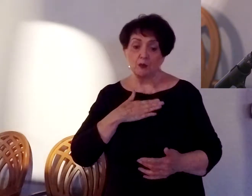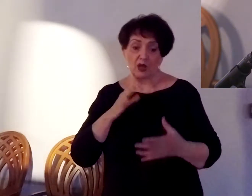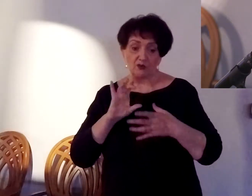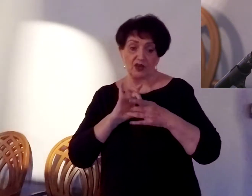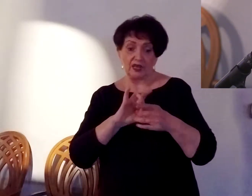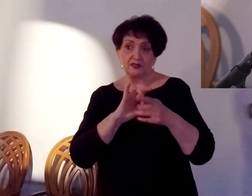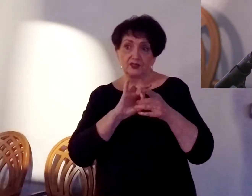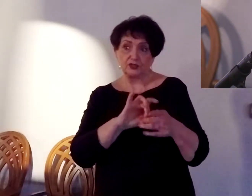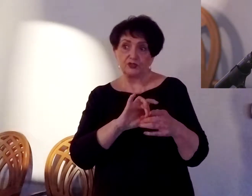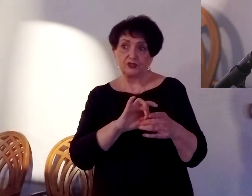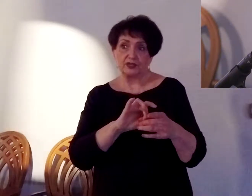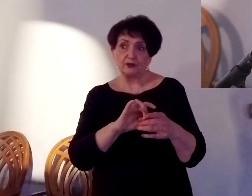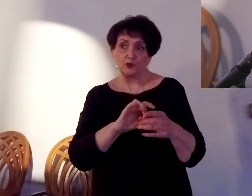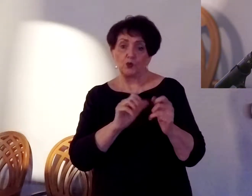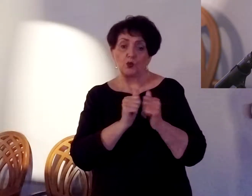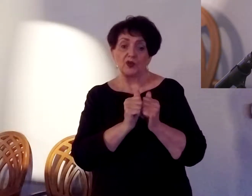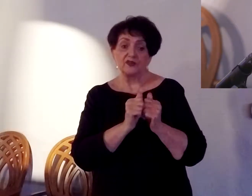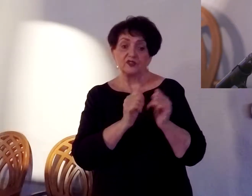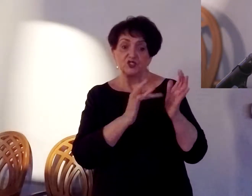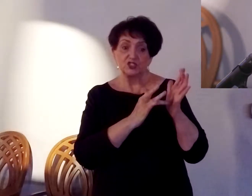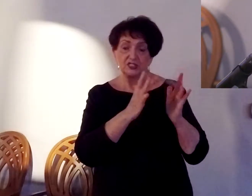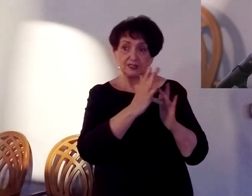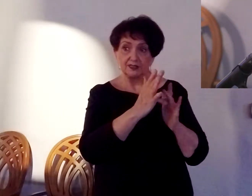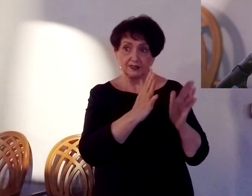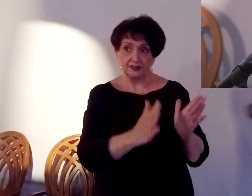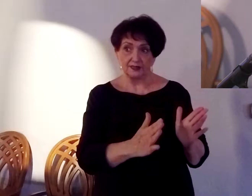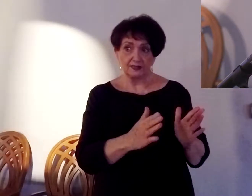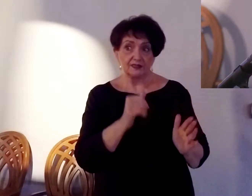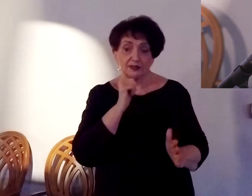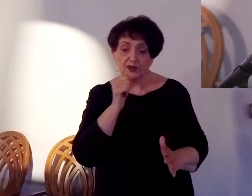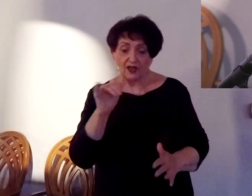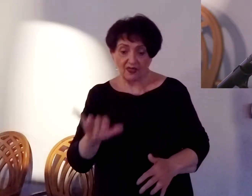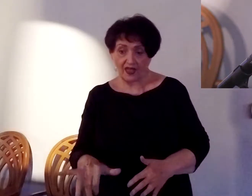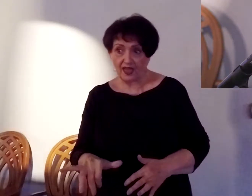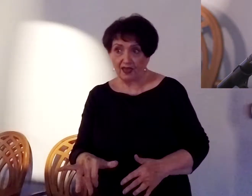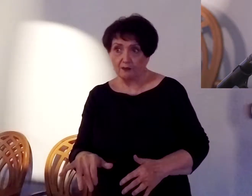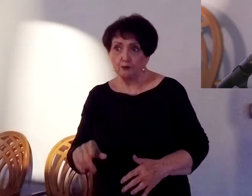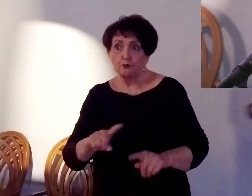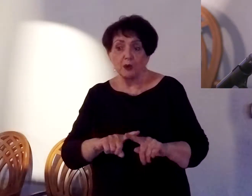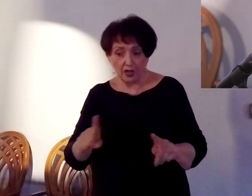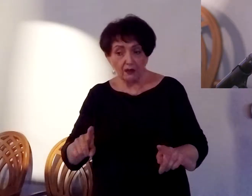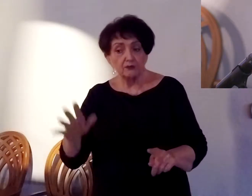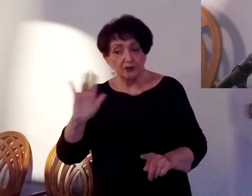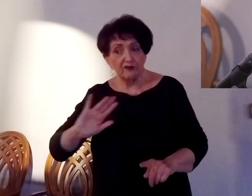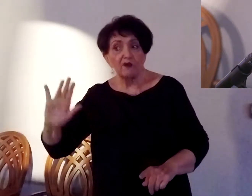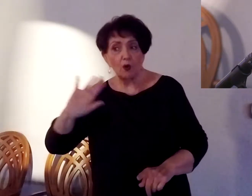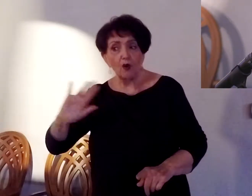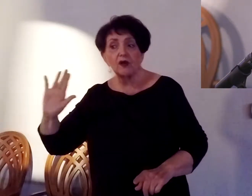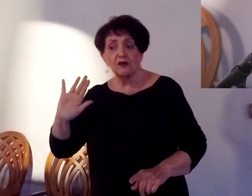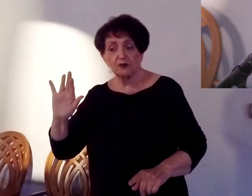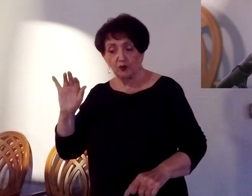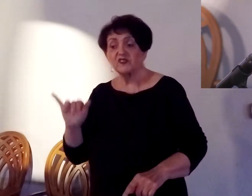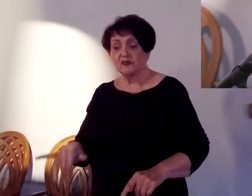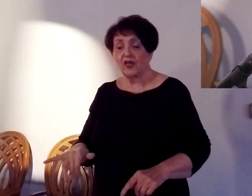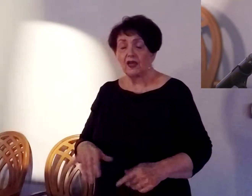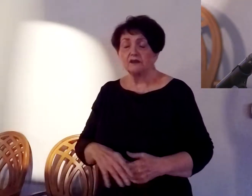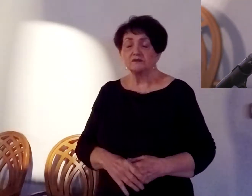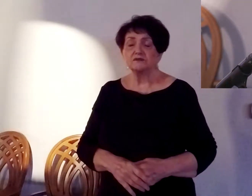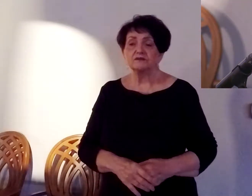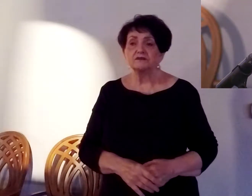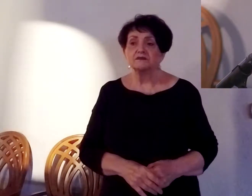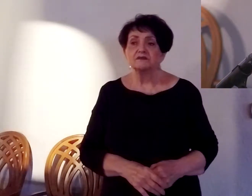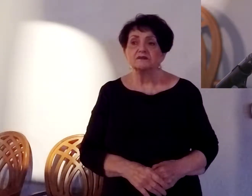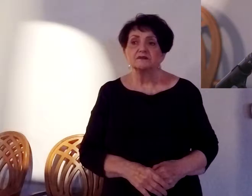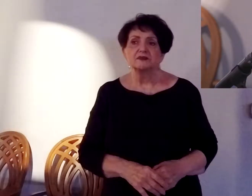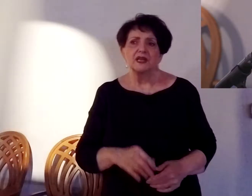with Jesus is not that, but it used to be that. Right. And so